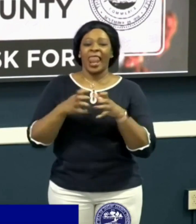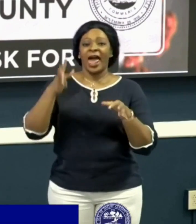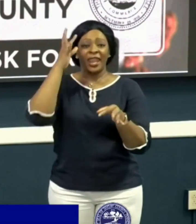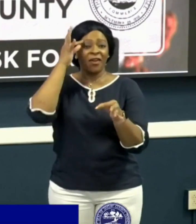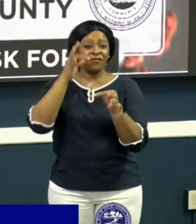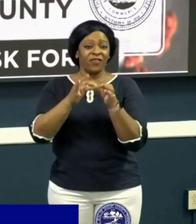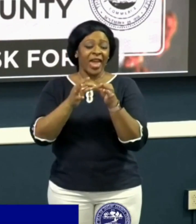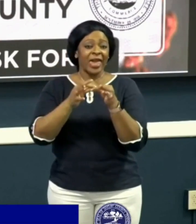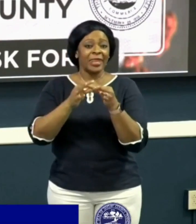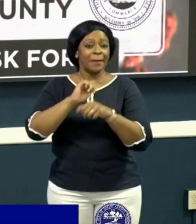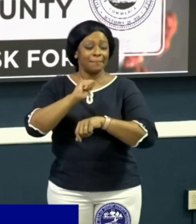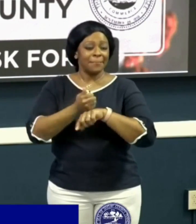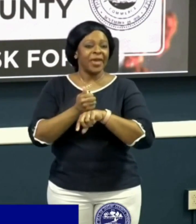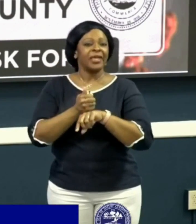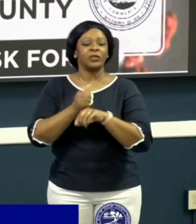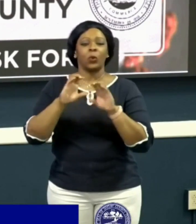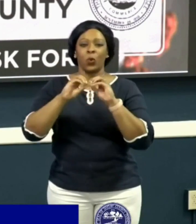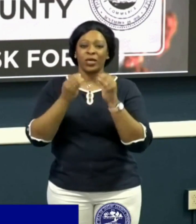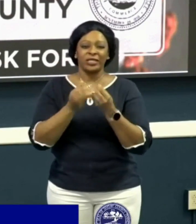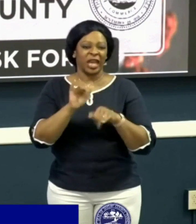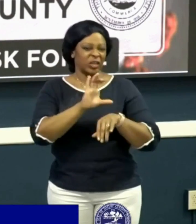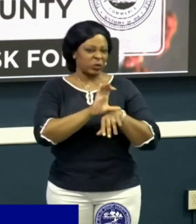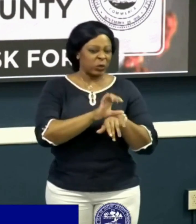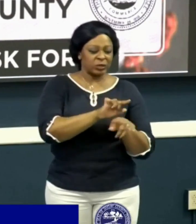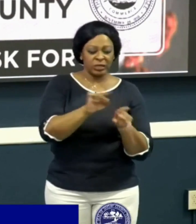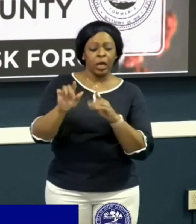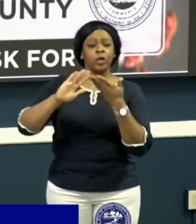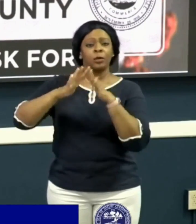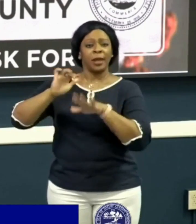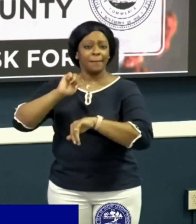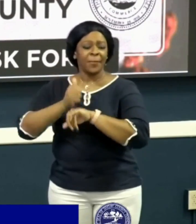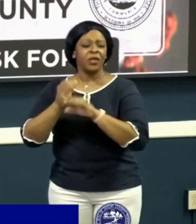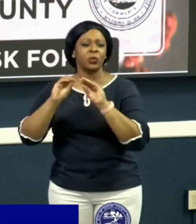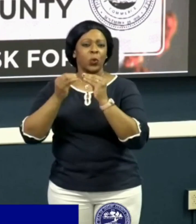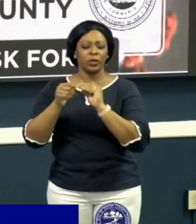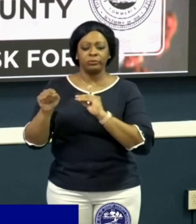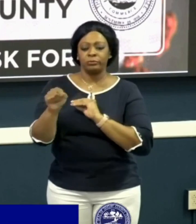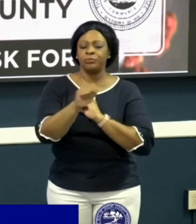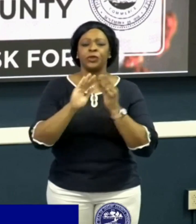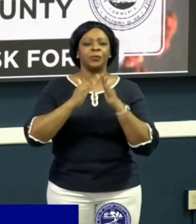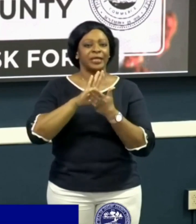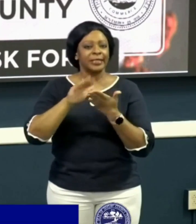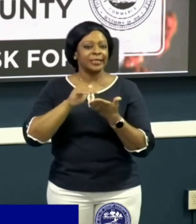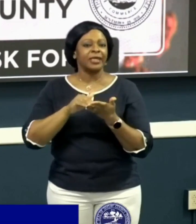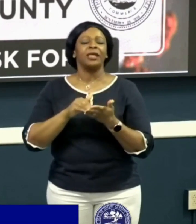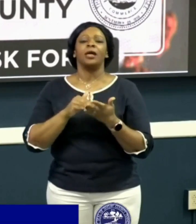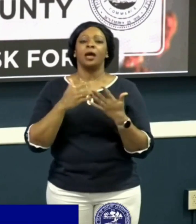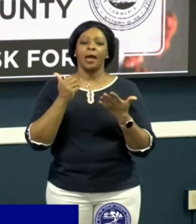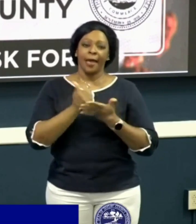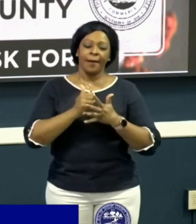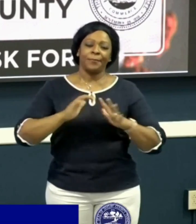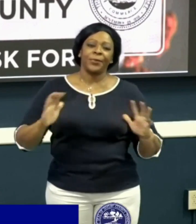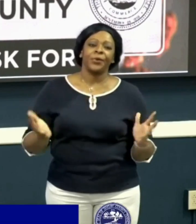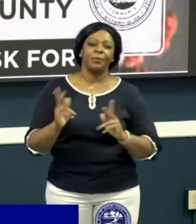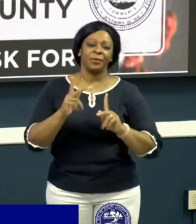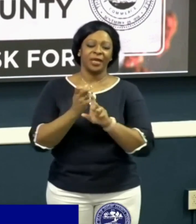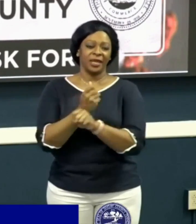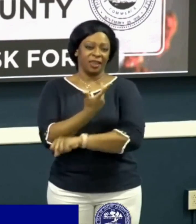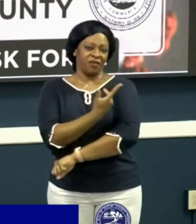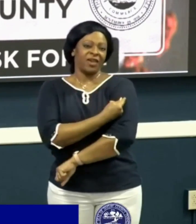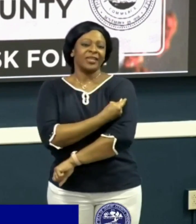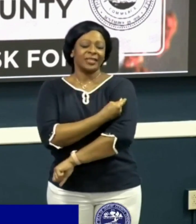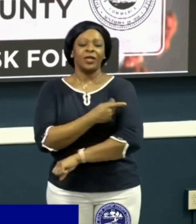faith-based organizations, community-based organizations that are really looking to help us get people vaccinated, and we're